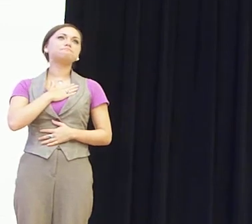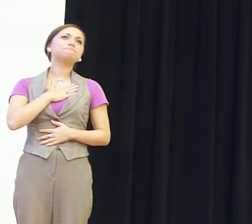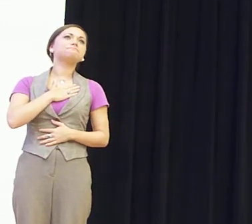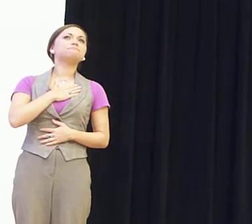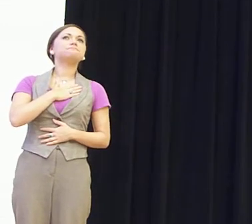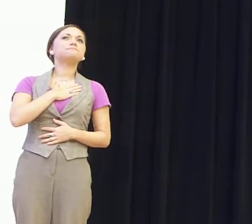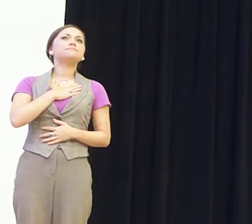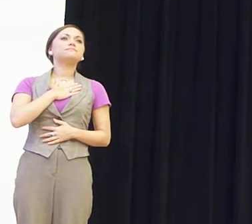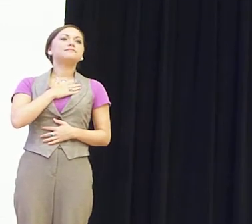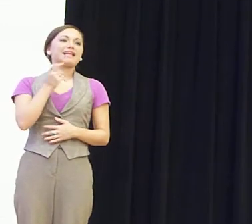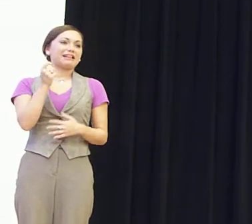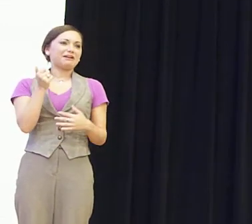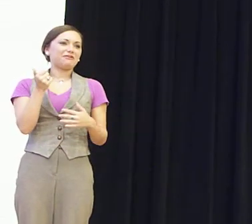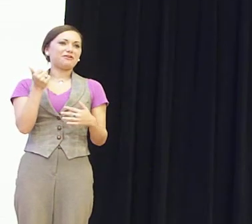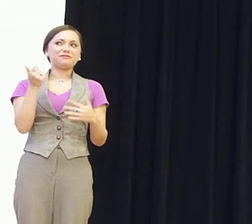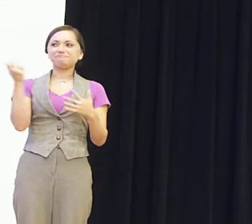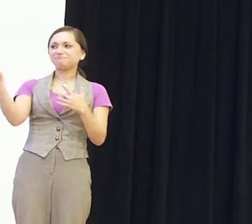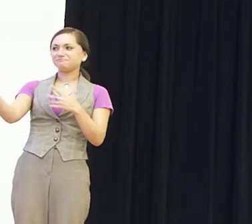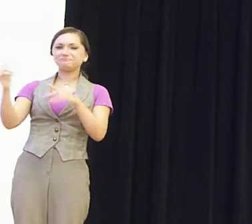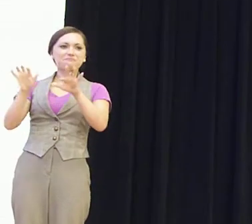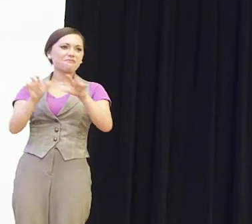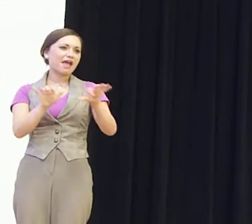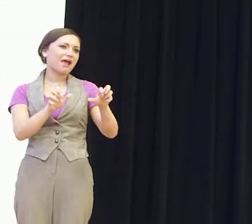a little entertainment.